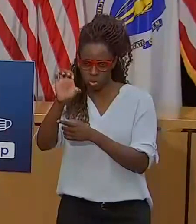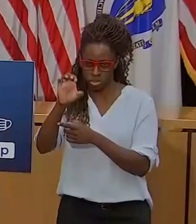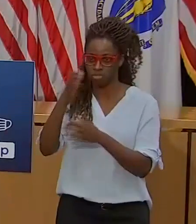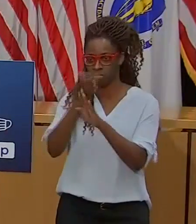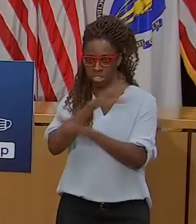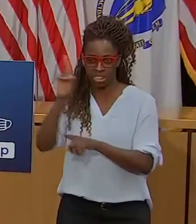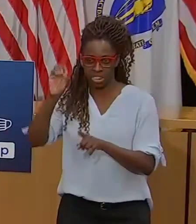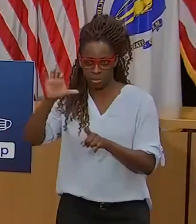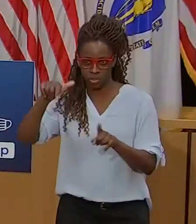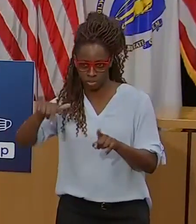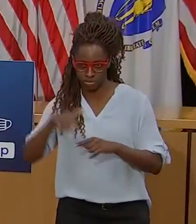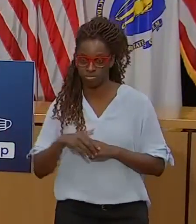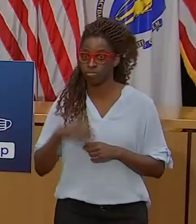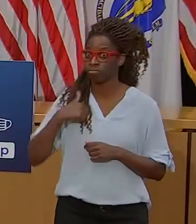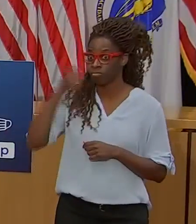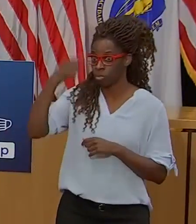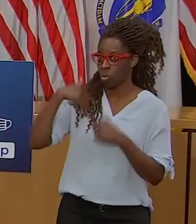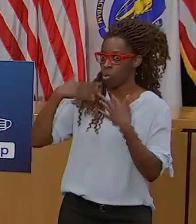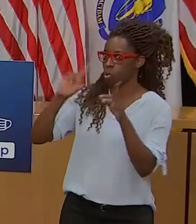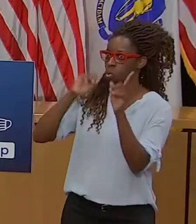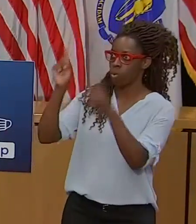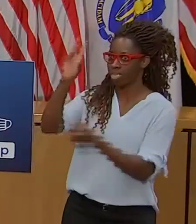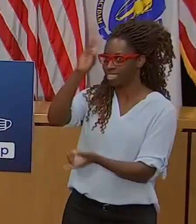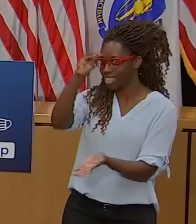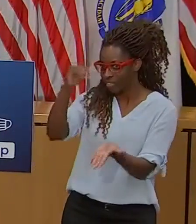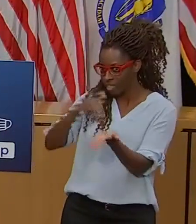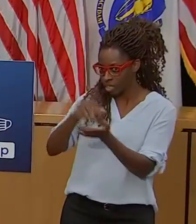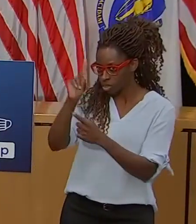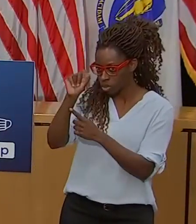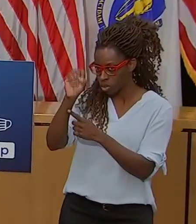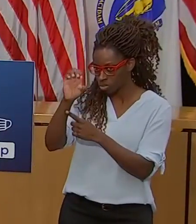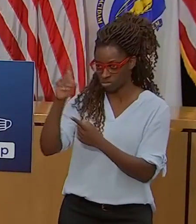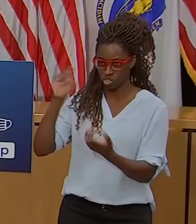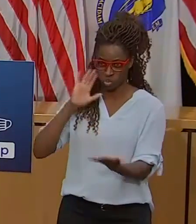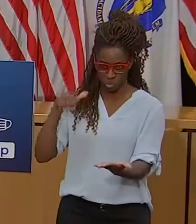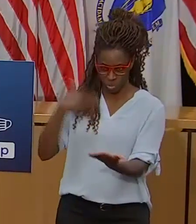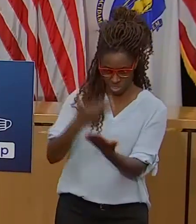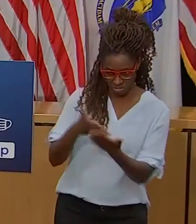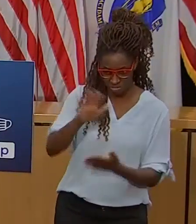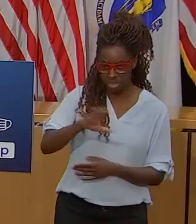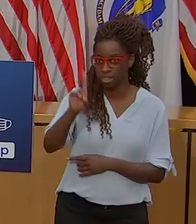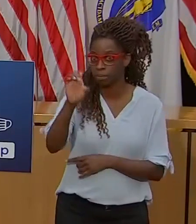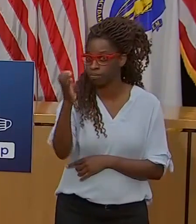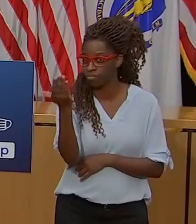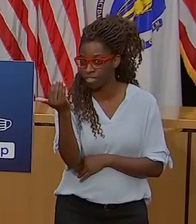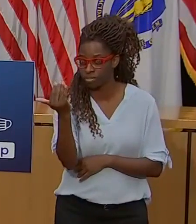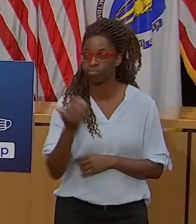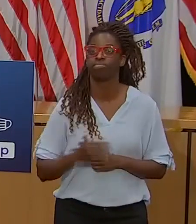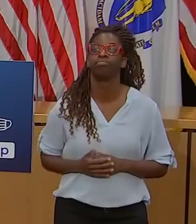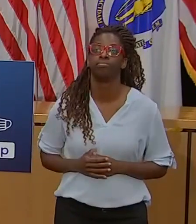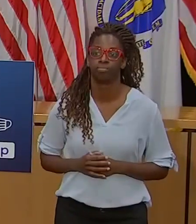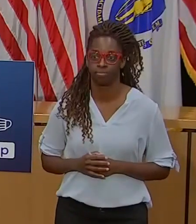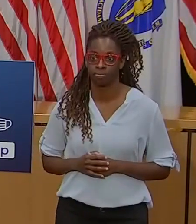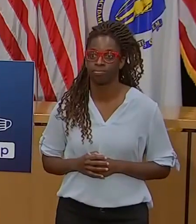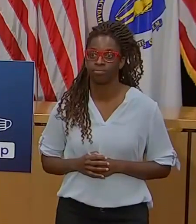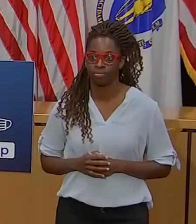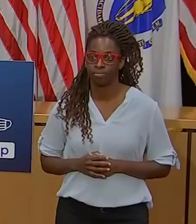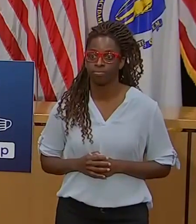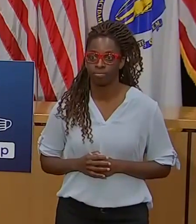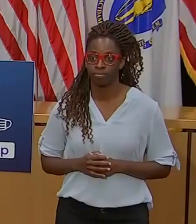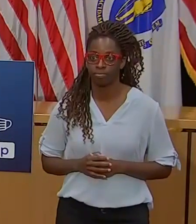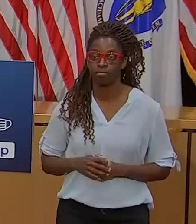in Massachusetts on December 15th. The breakdown of the 300,000 doses in